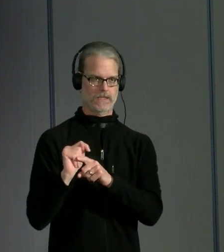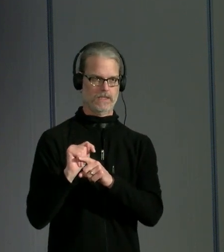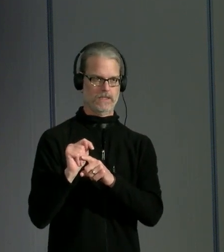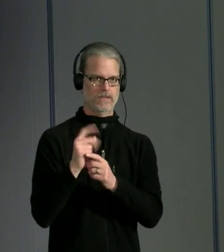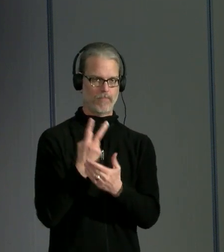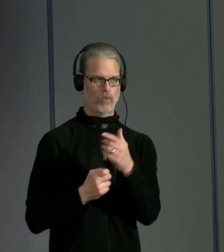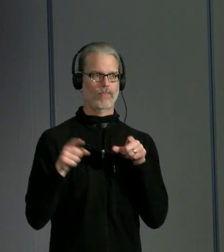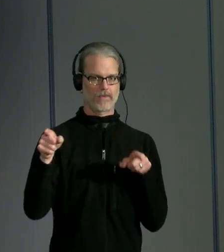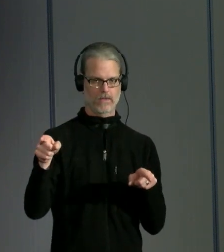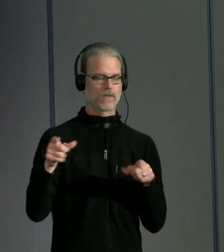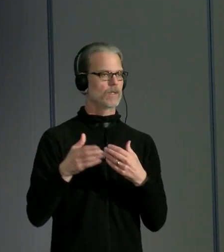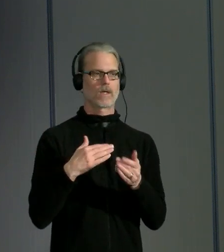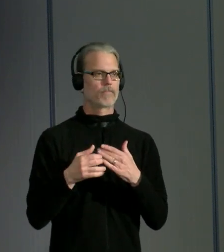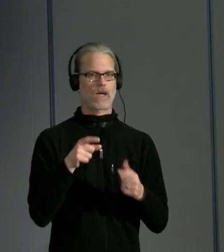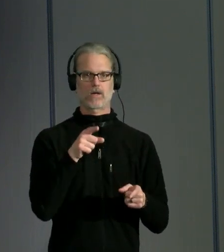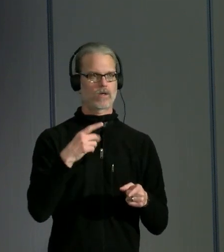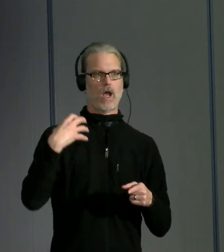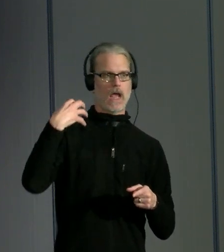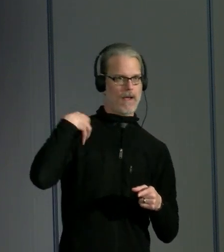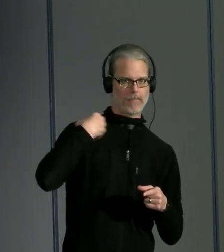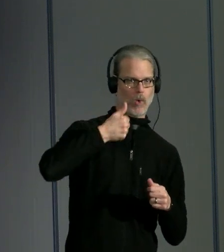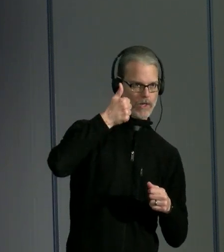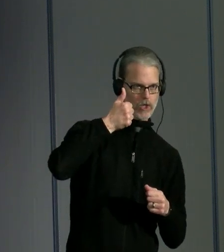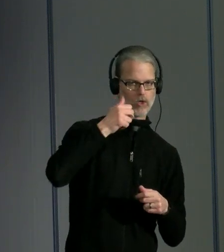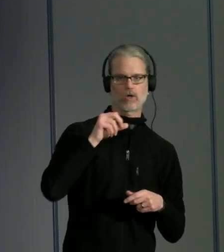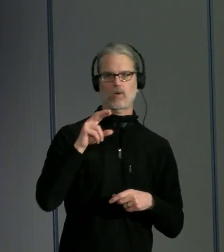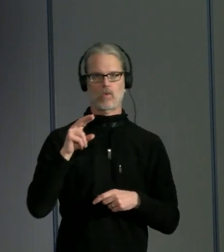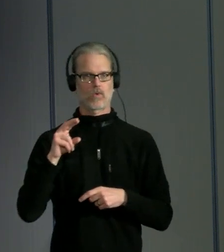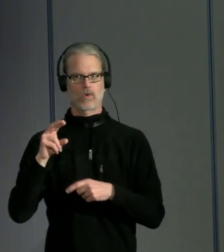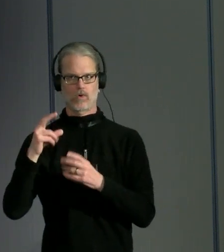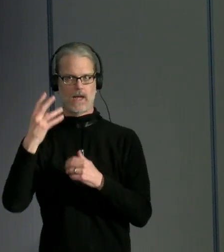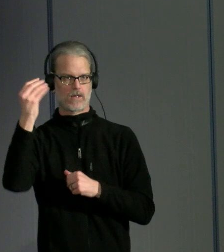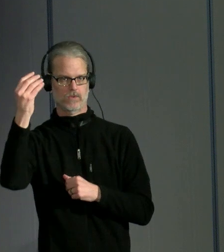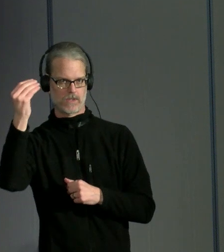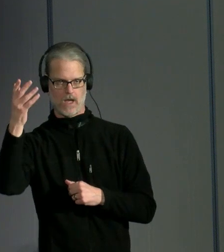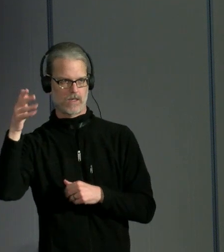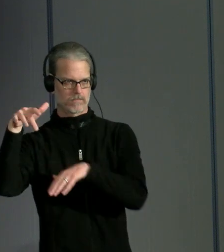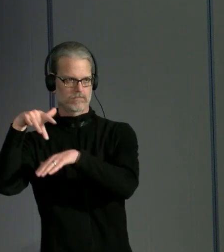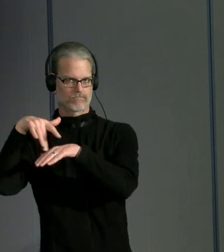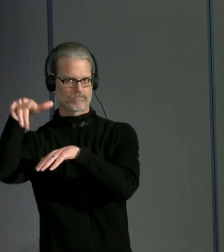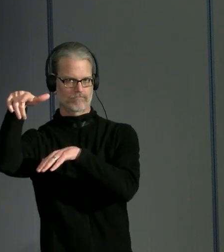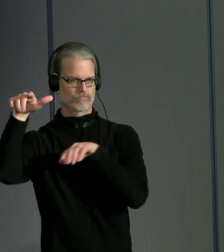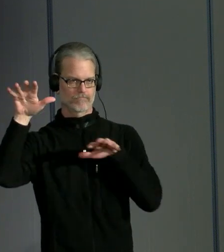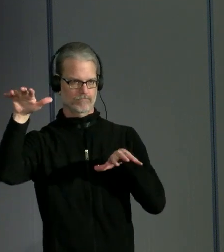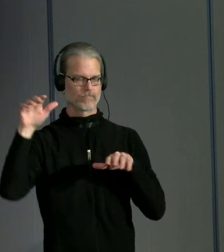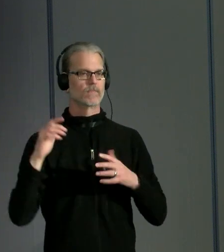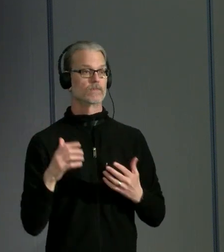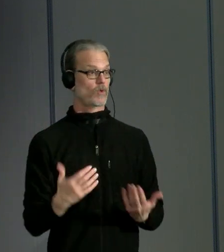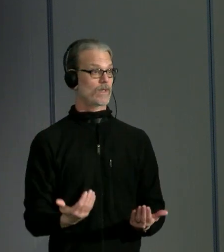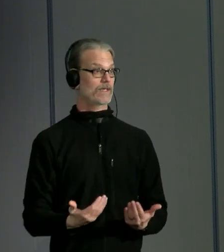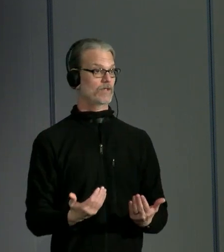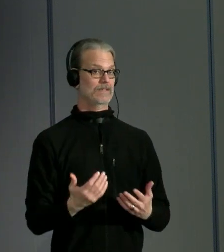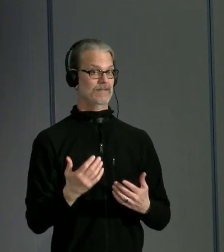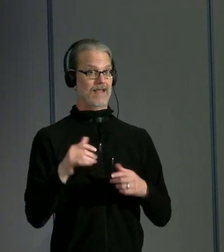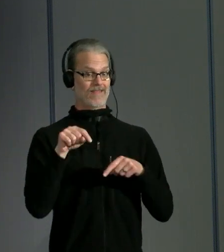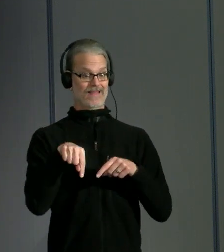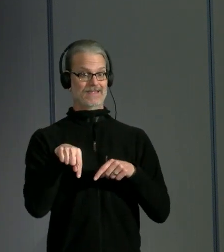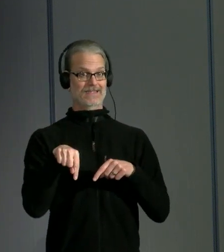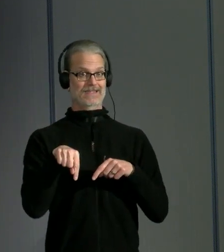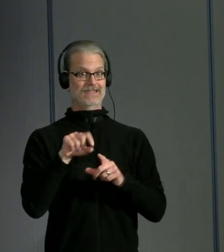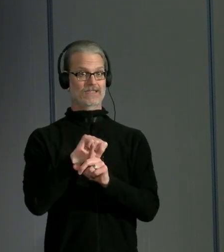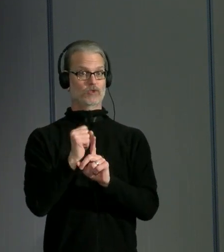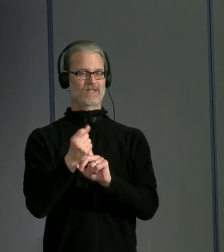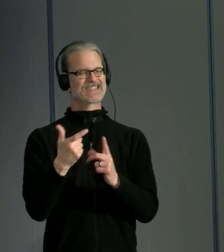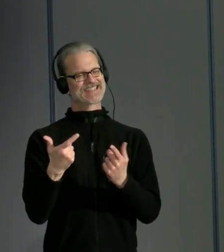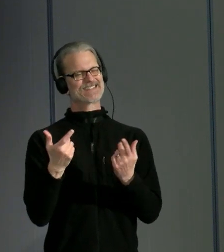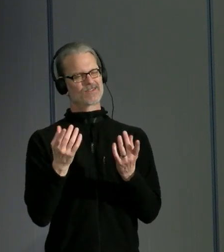matter if you're on the employer premises or you're on an outside premises. So here, things can get a little tricky because